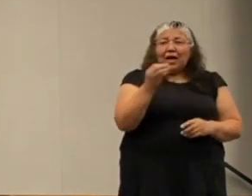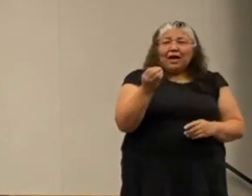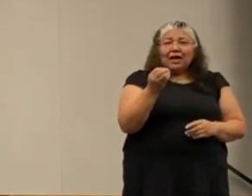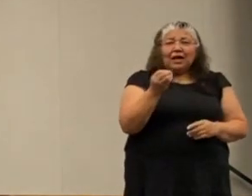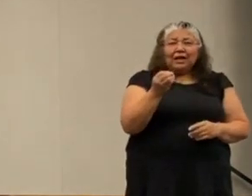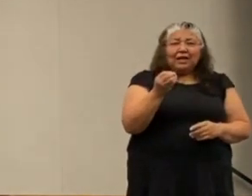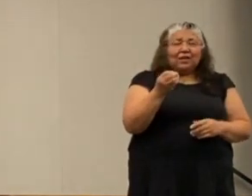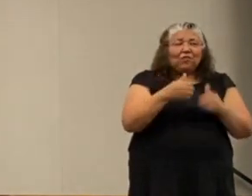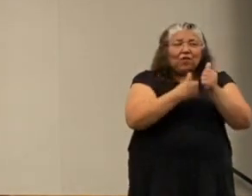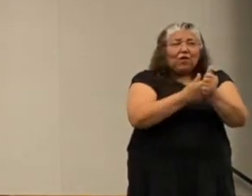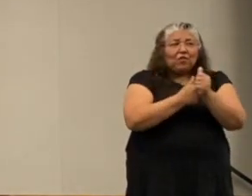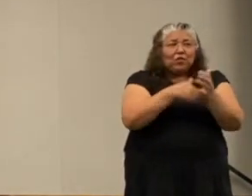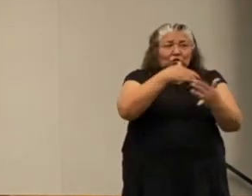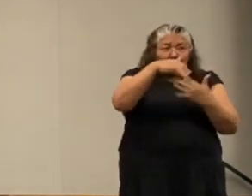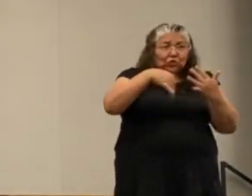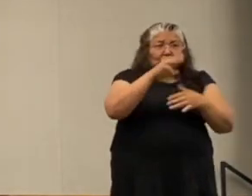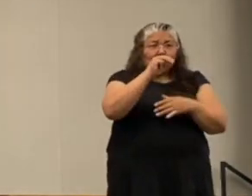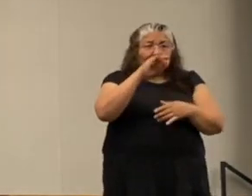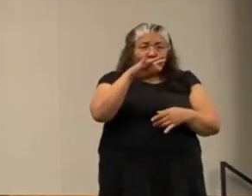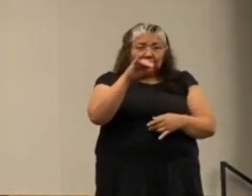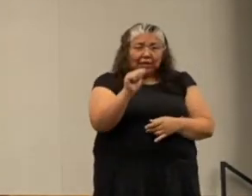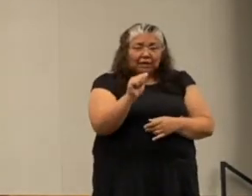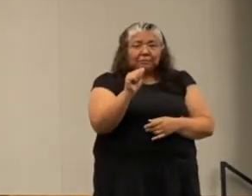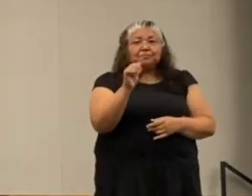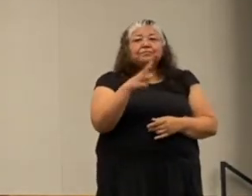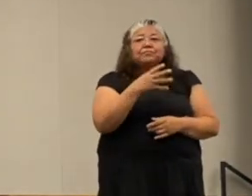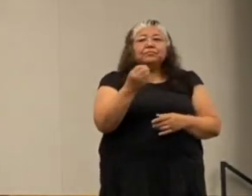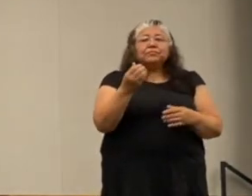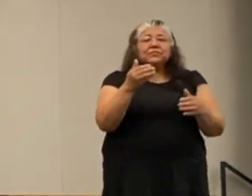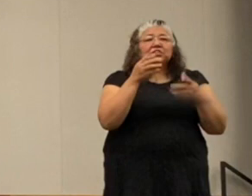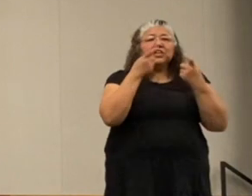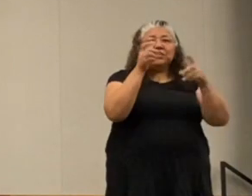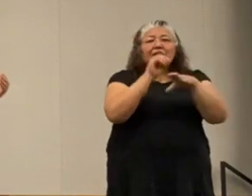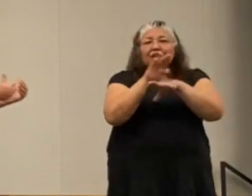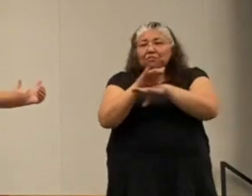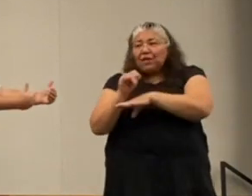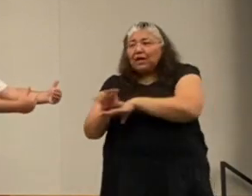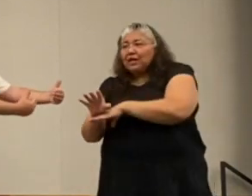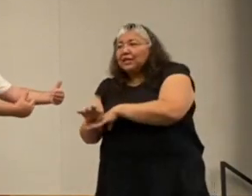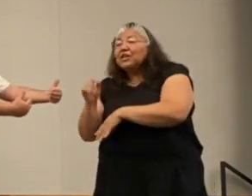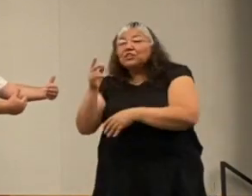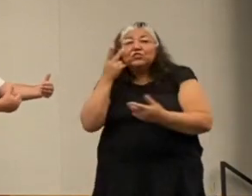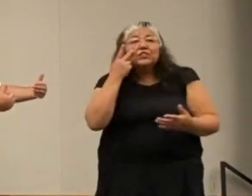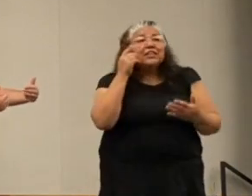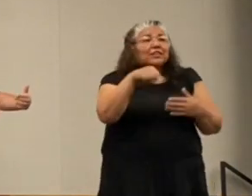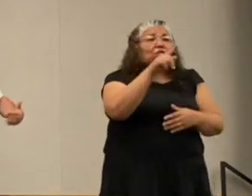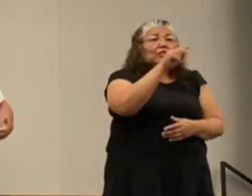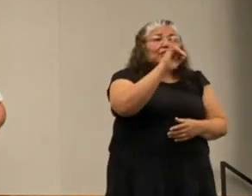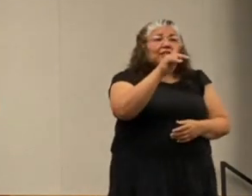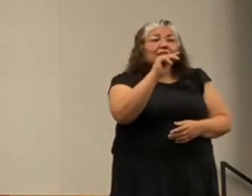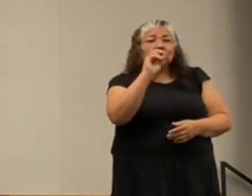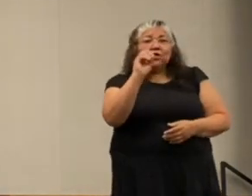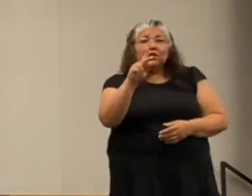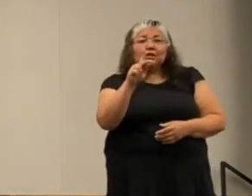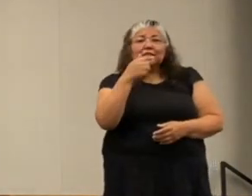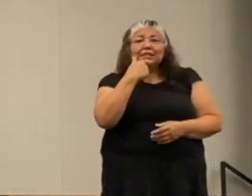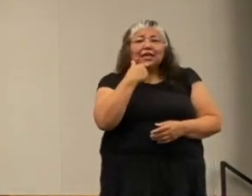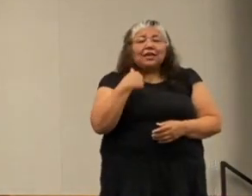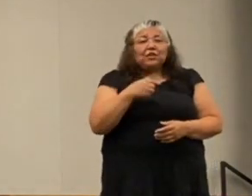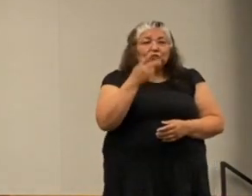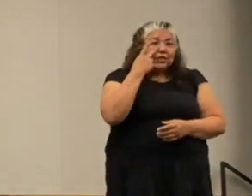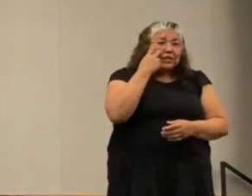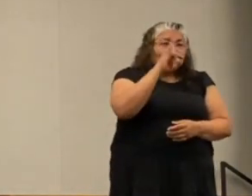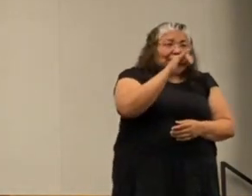and following their social media accounts, and we are getting advice? Oh, did you see? This is what TikTok said that we need to do. Did you see